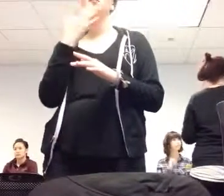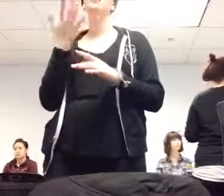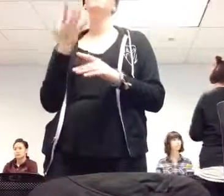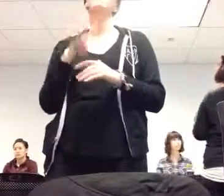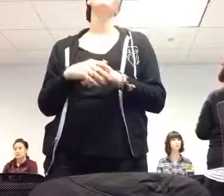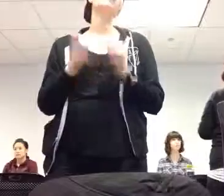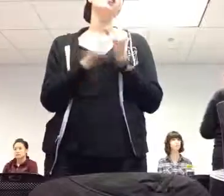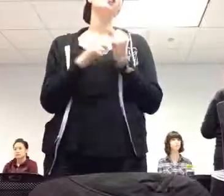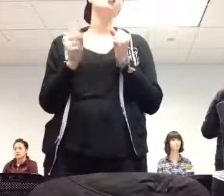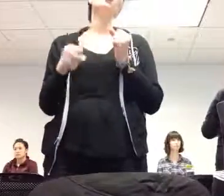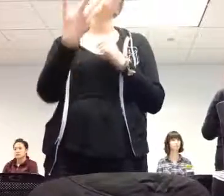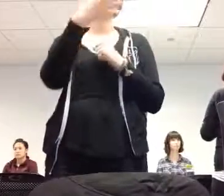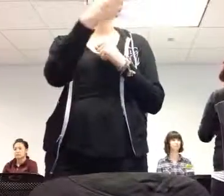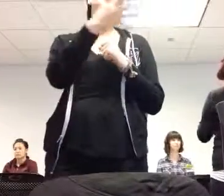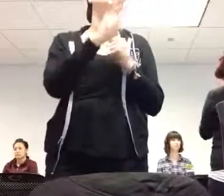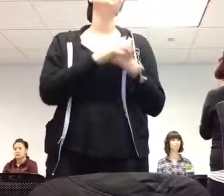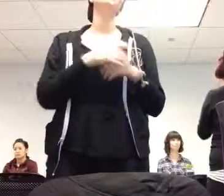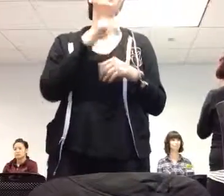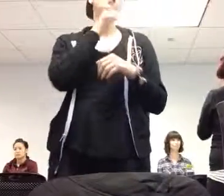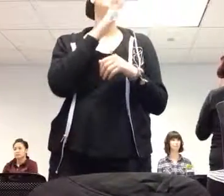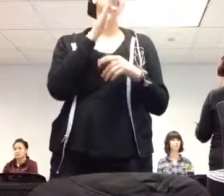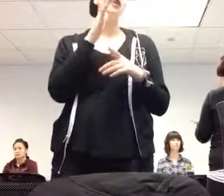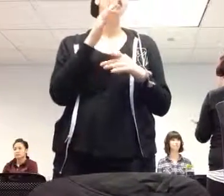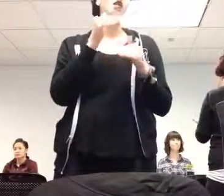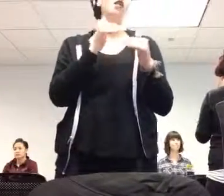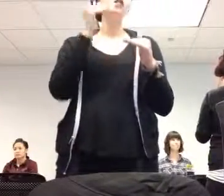were actually more people killed. Why?